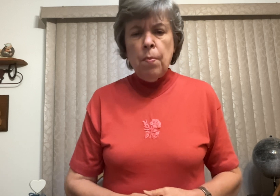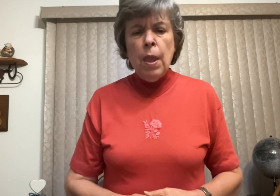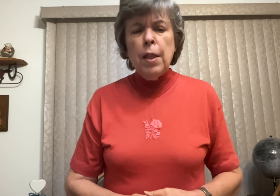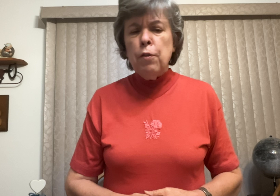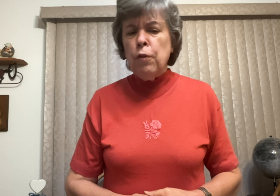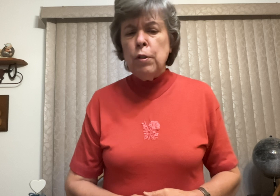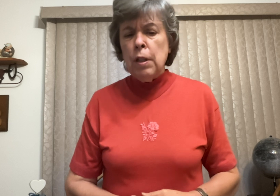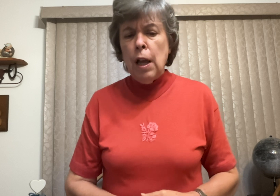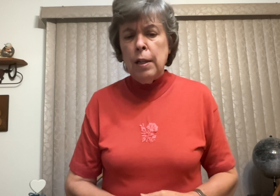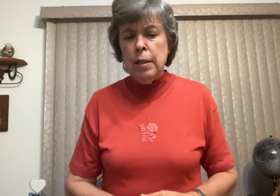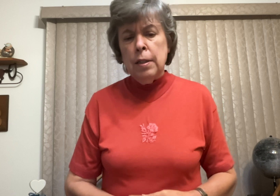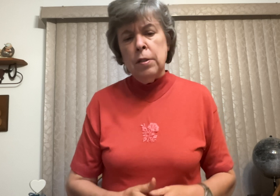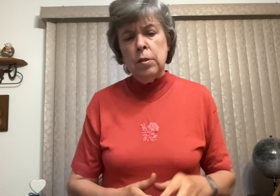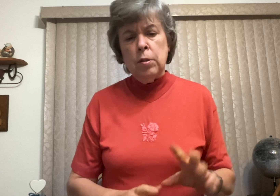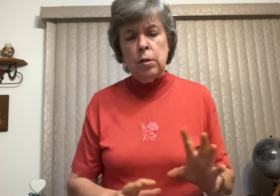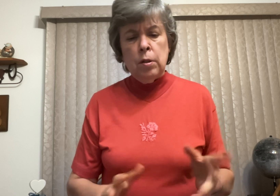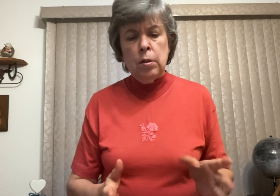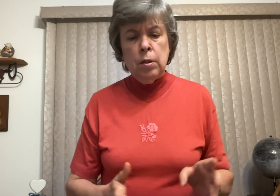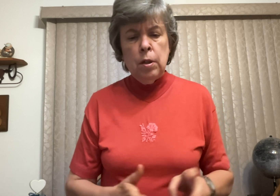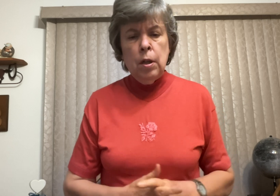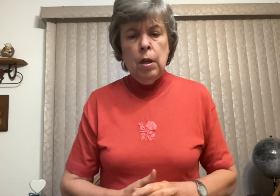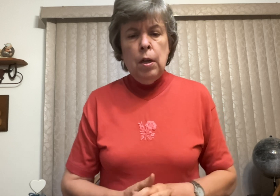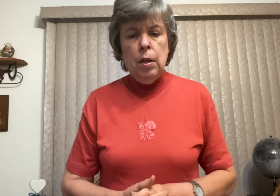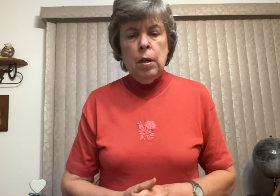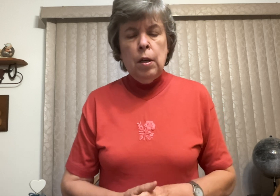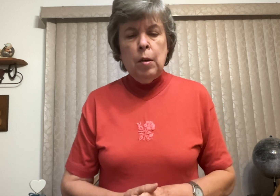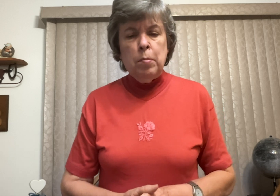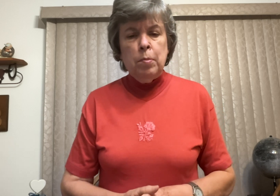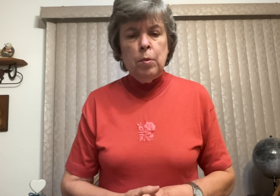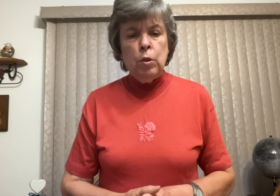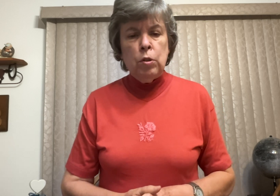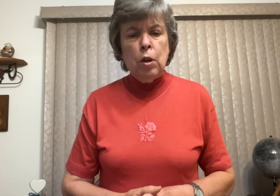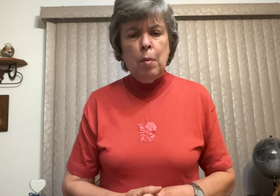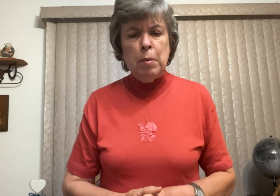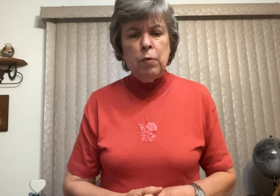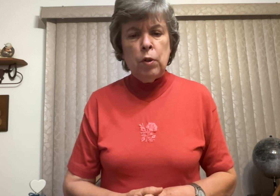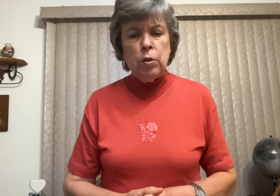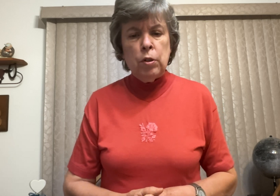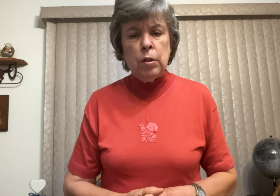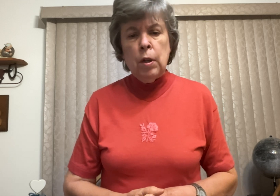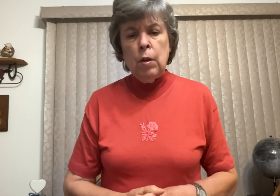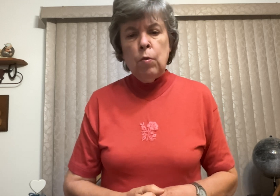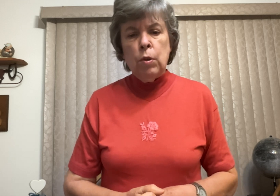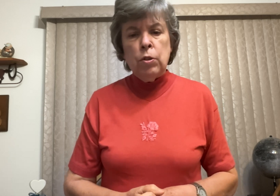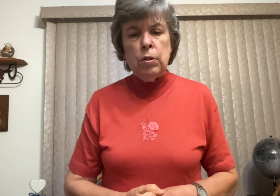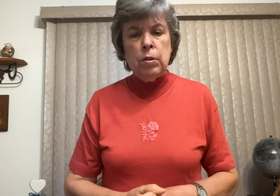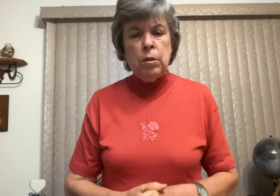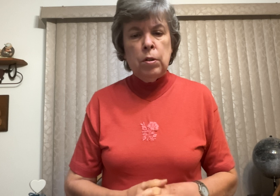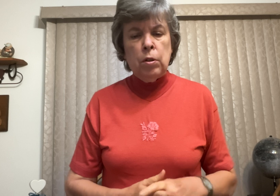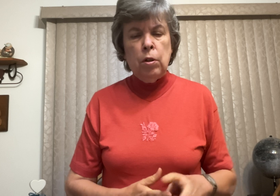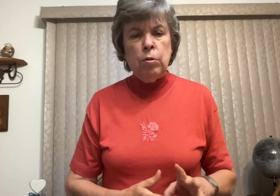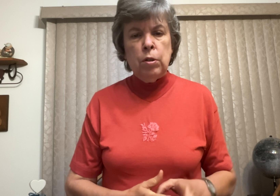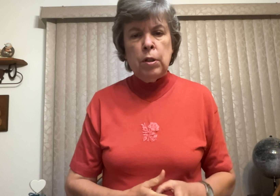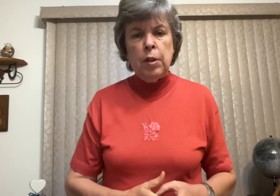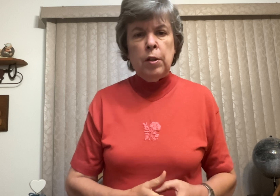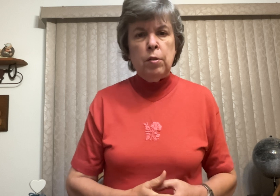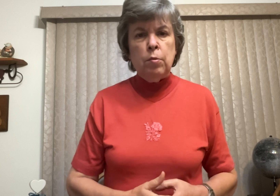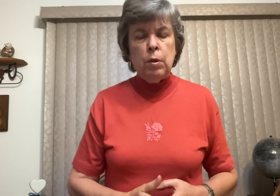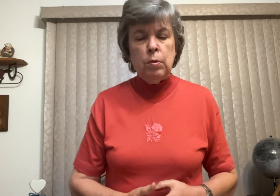the first line, and this is the Chris Tomlin version, which is the closest, I think, to what may